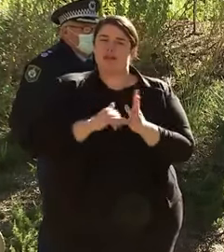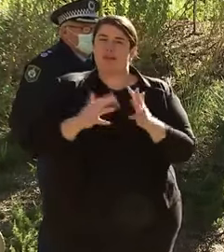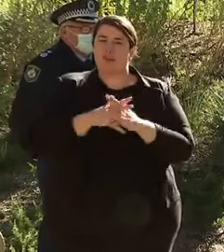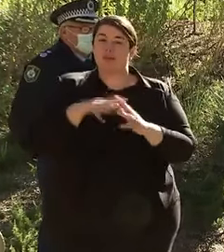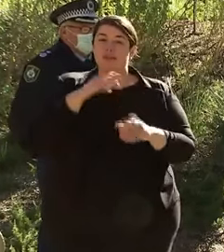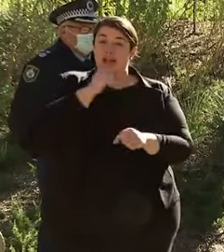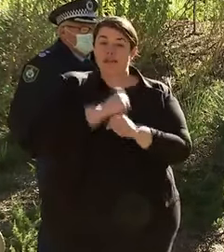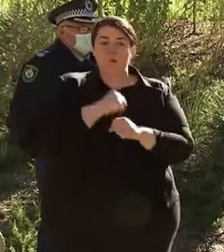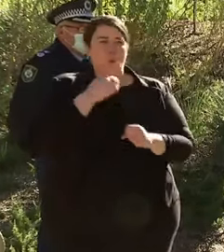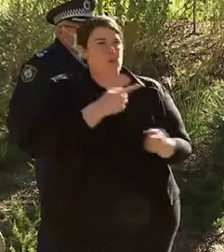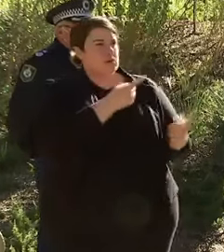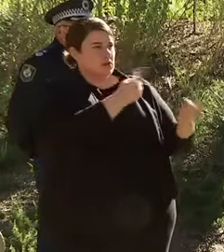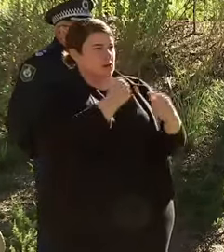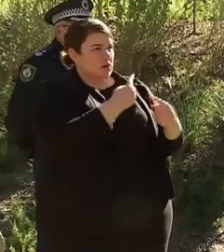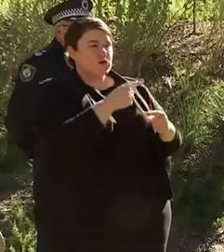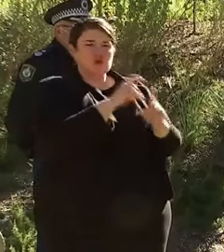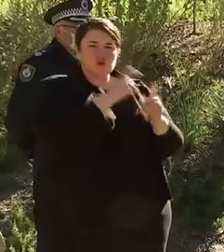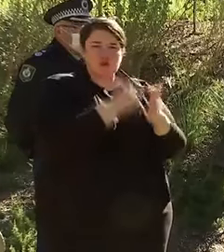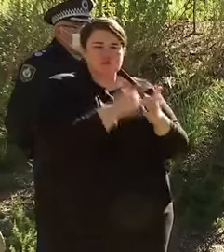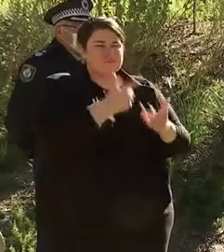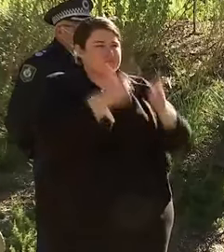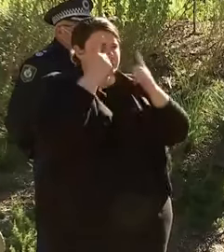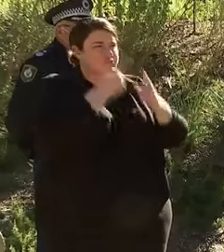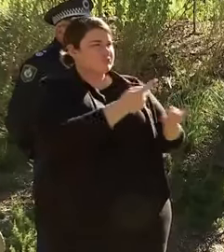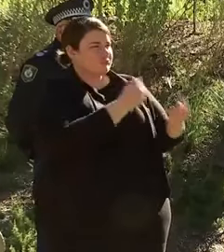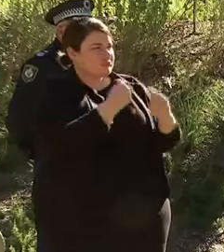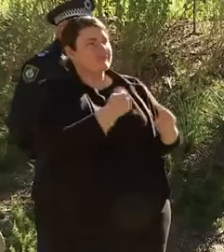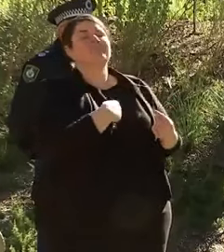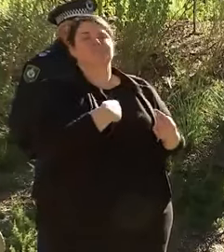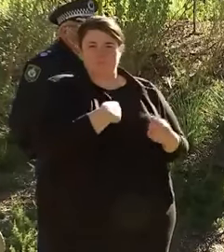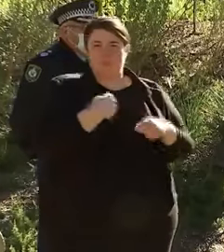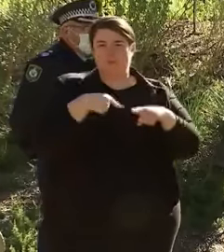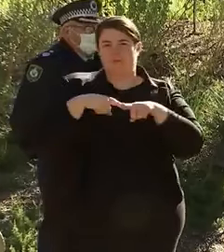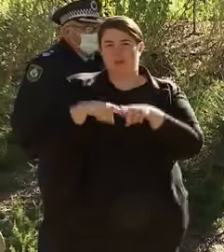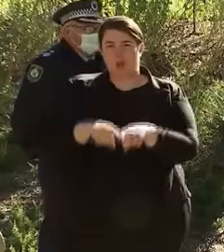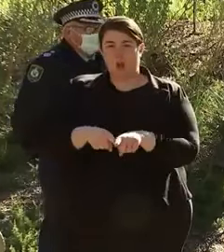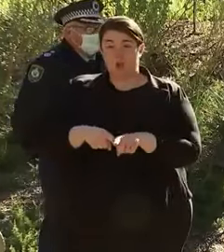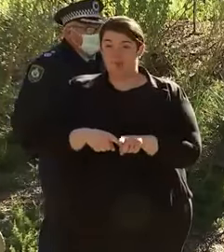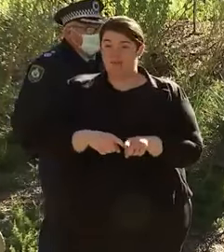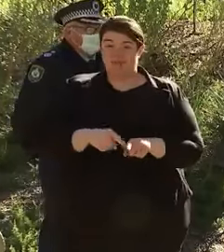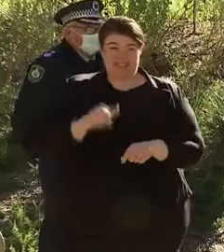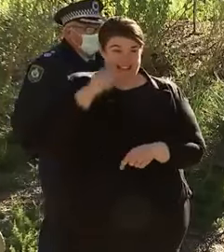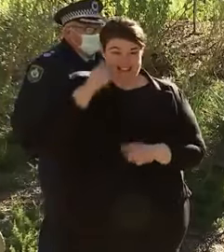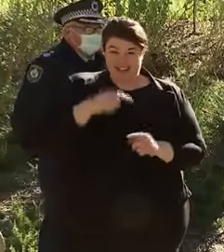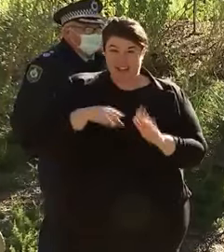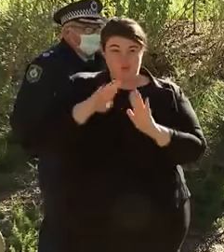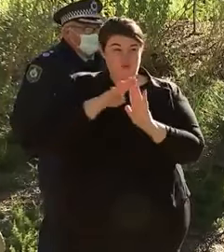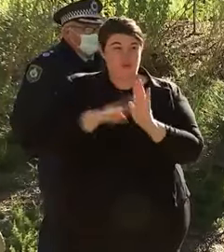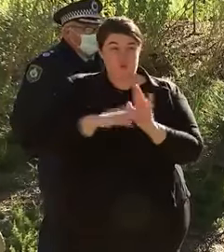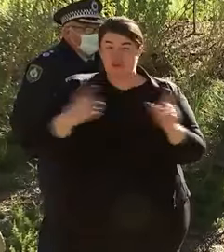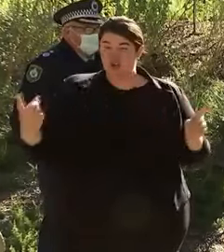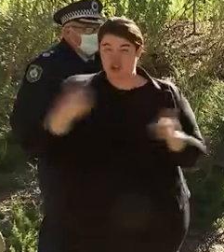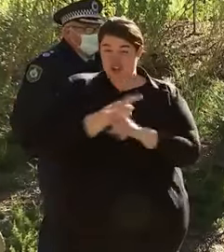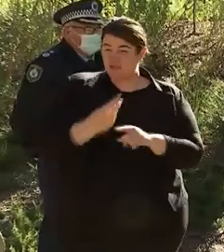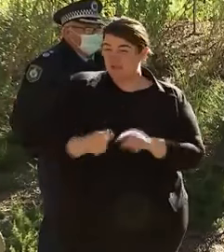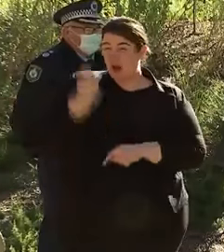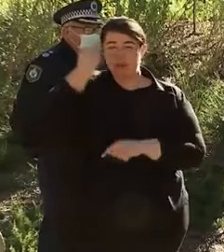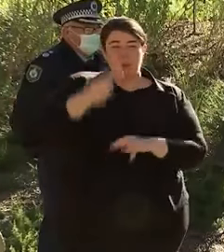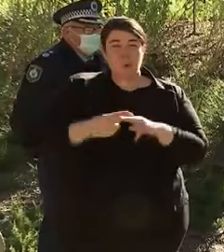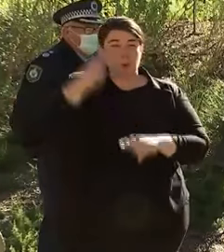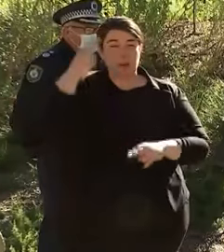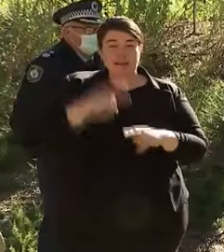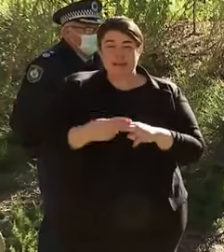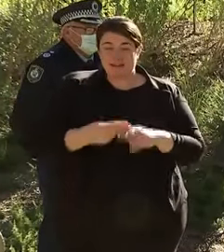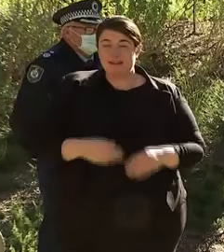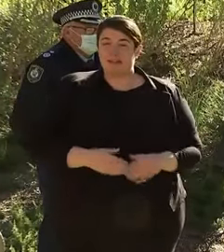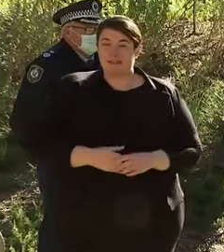health advice. And as you saw yesterday, the health advice changed very quickly. And I made sure that as soon